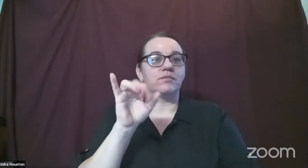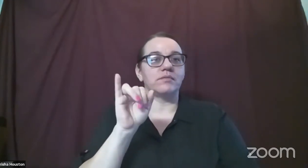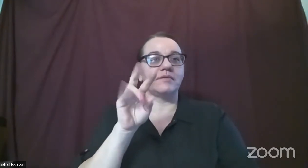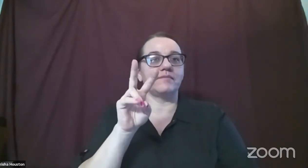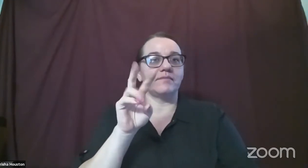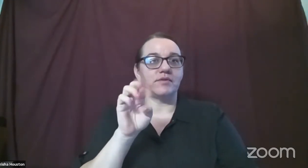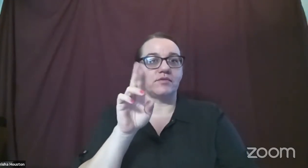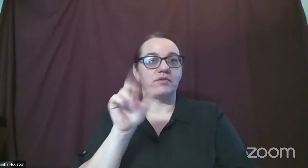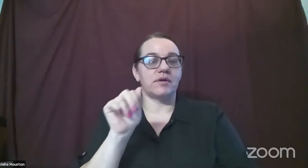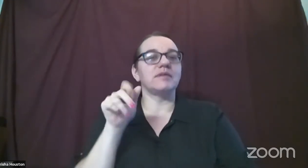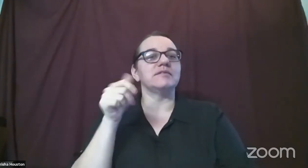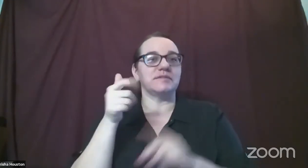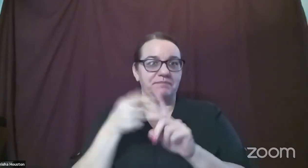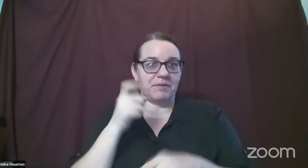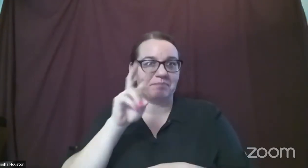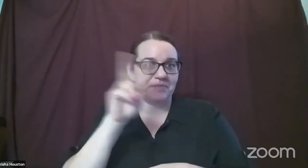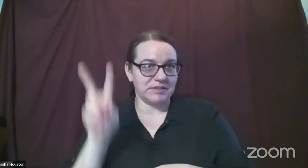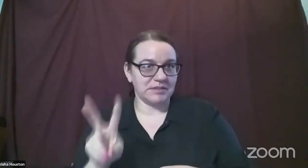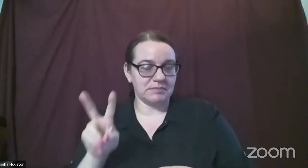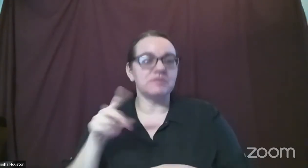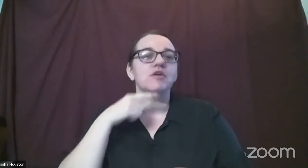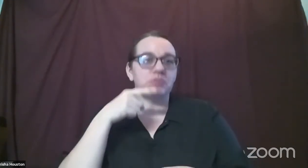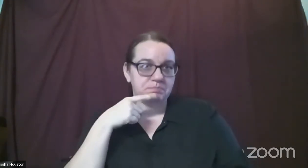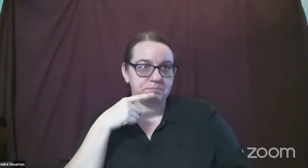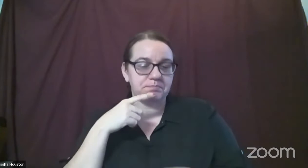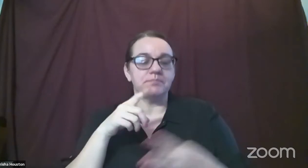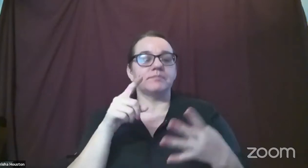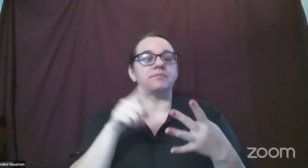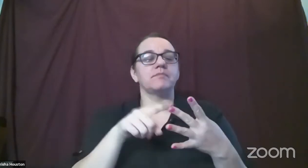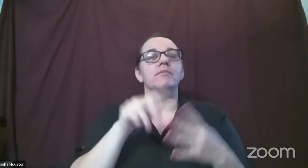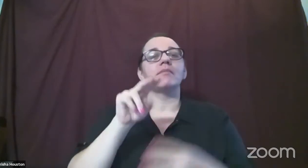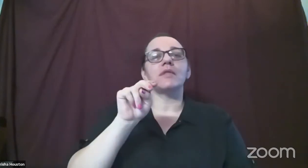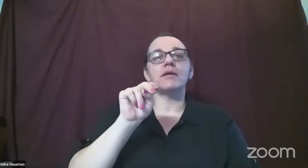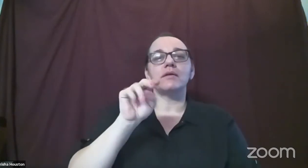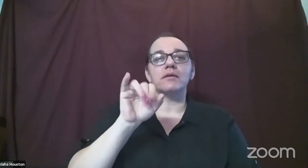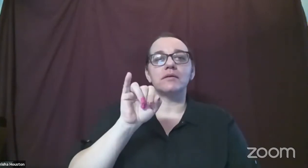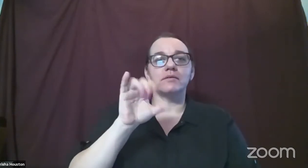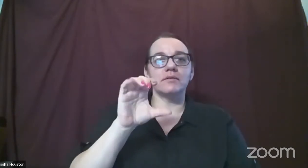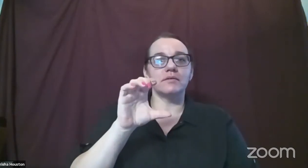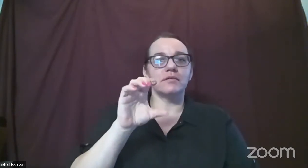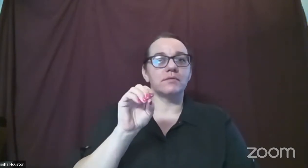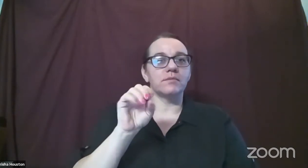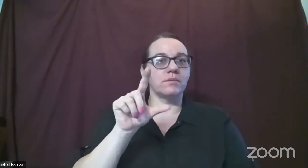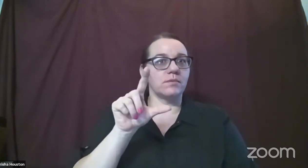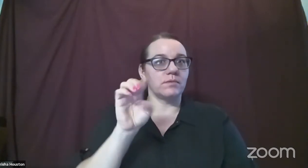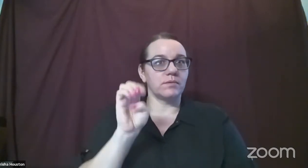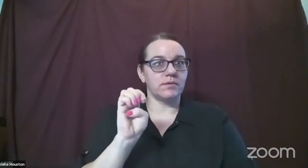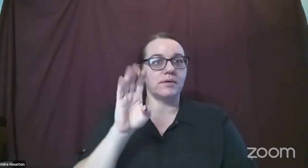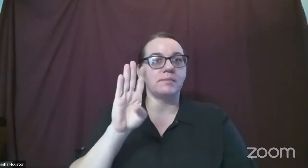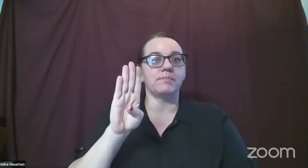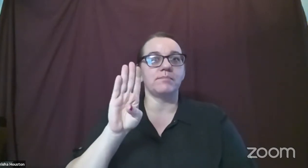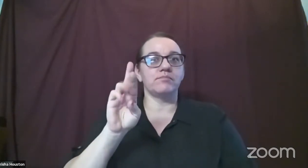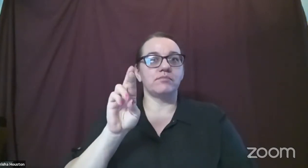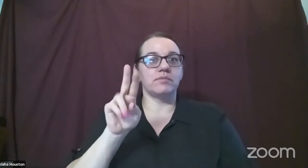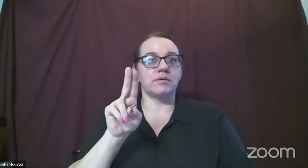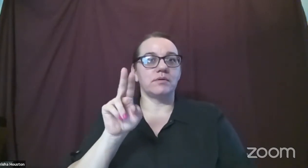Jessica Rivera, who is from Visalia. She is hearing. We also have